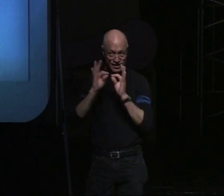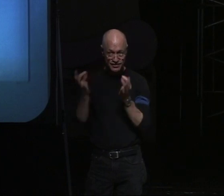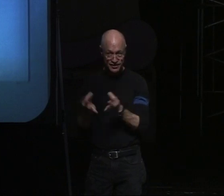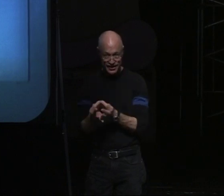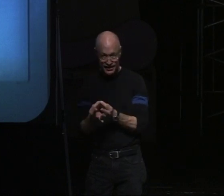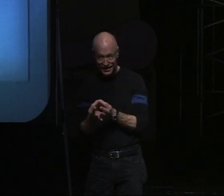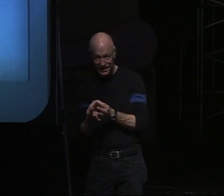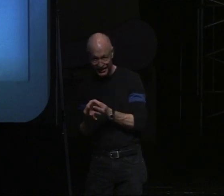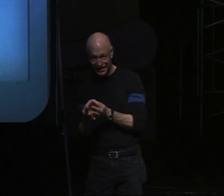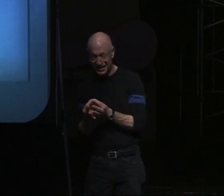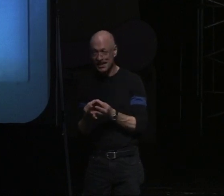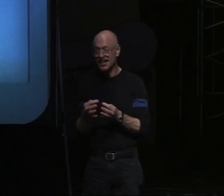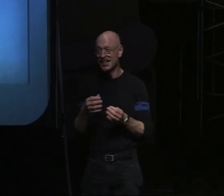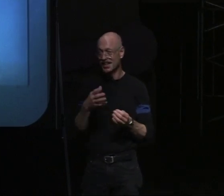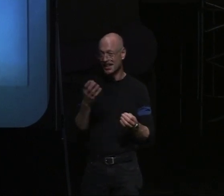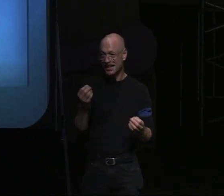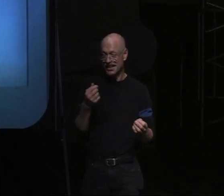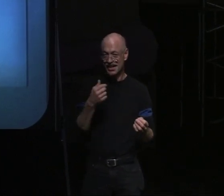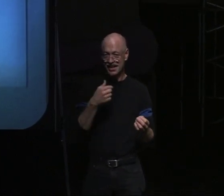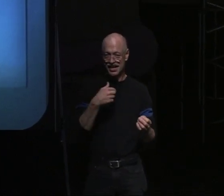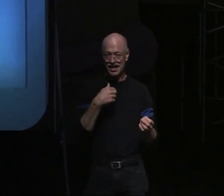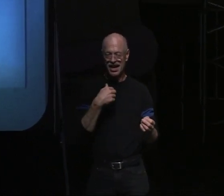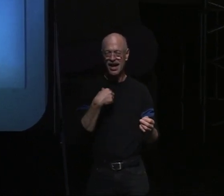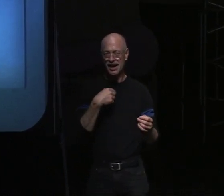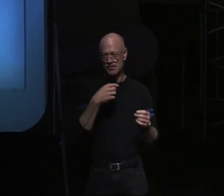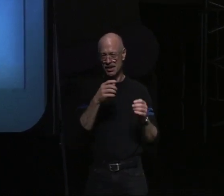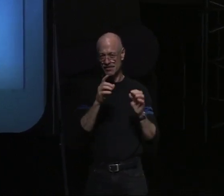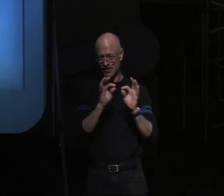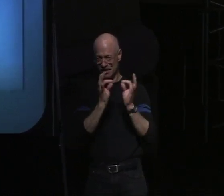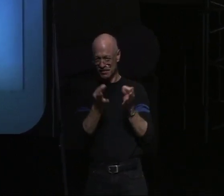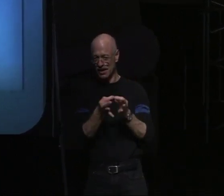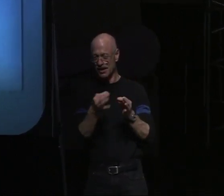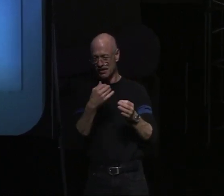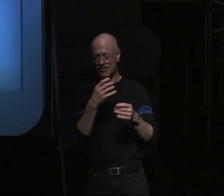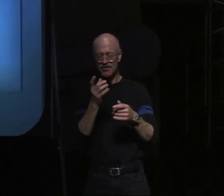a third-generation deaf person from a deaf family.